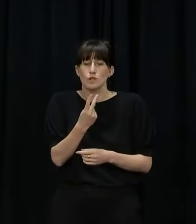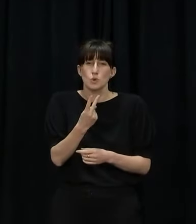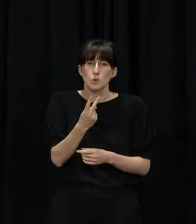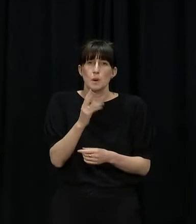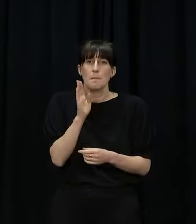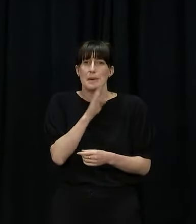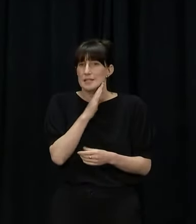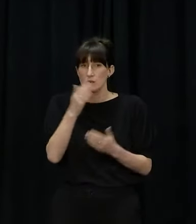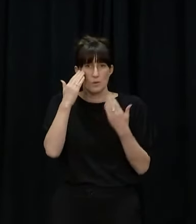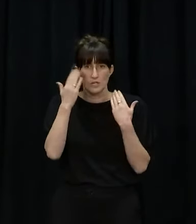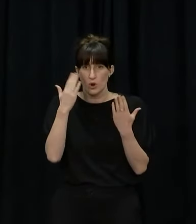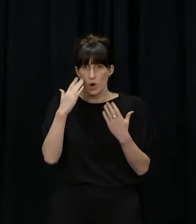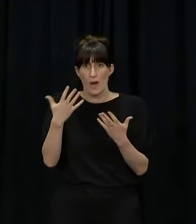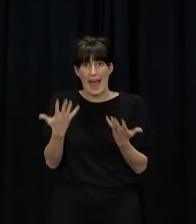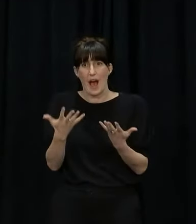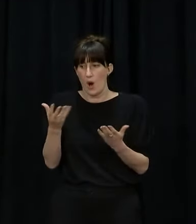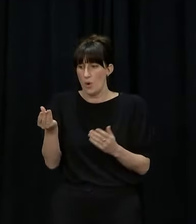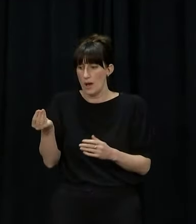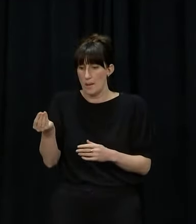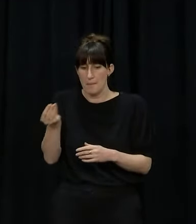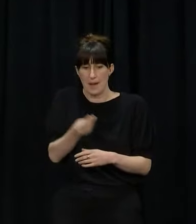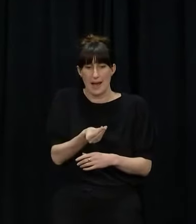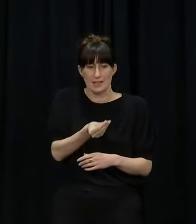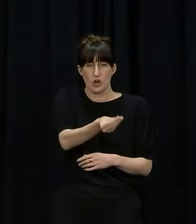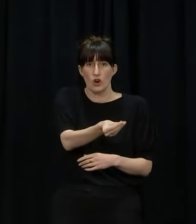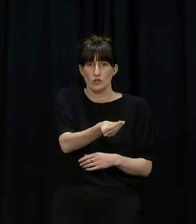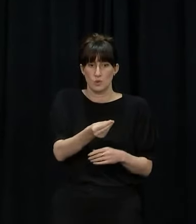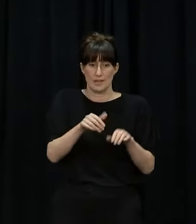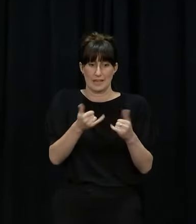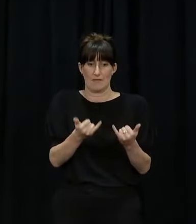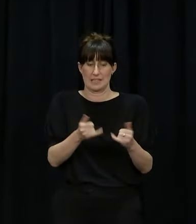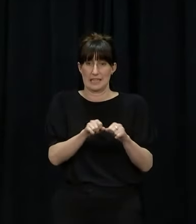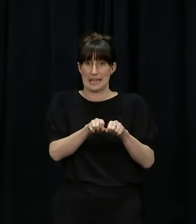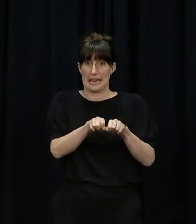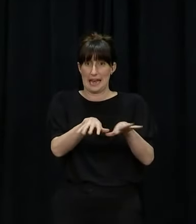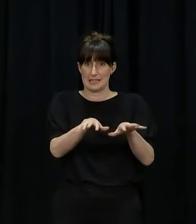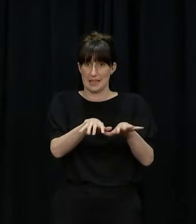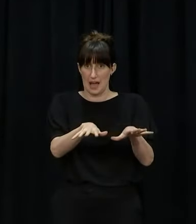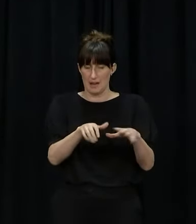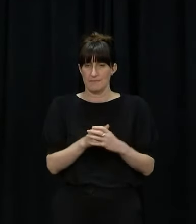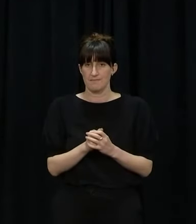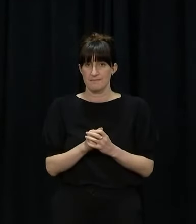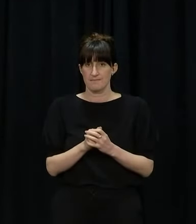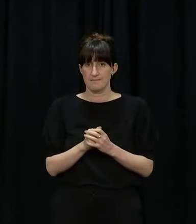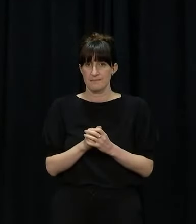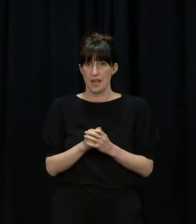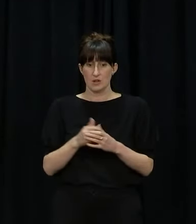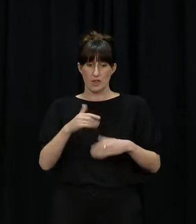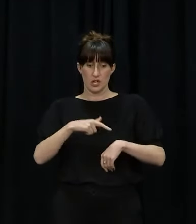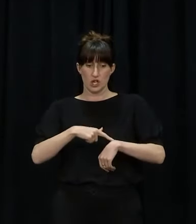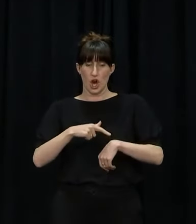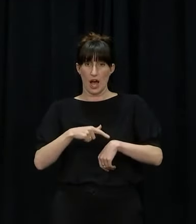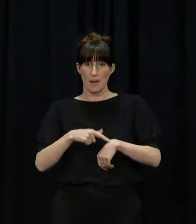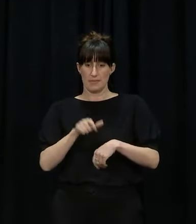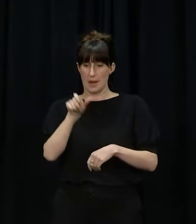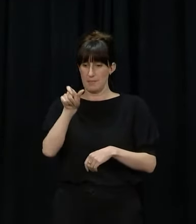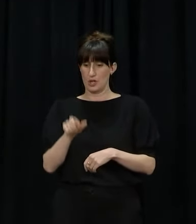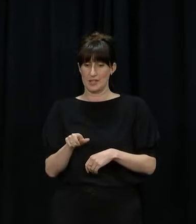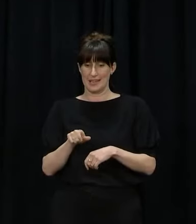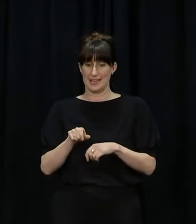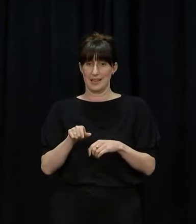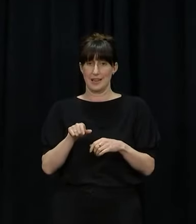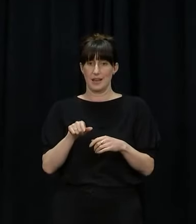and cases in our current outbreak. And the period in which cases were in the community is relatively